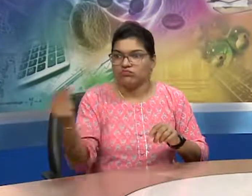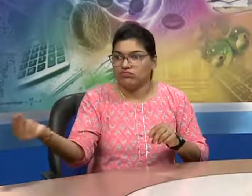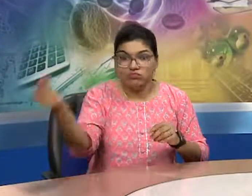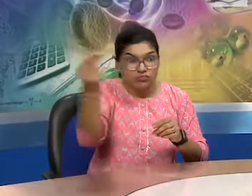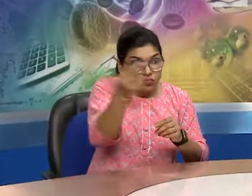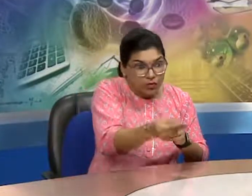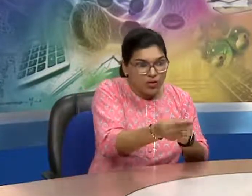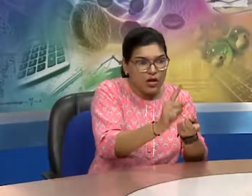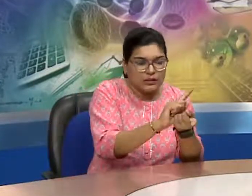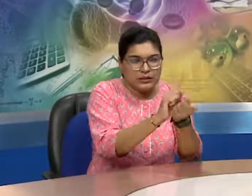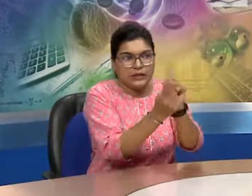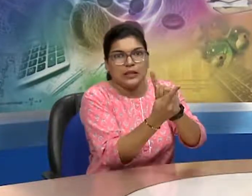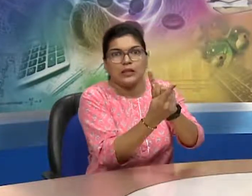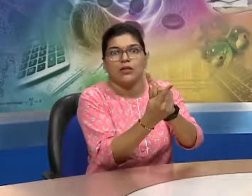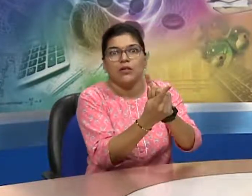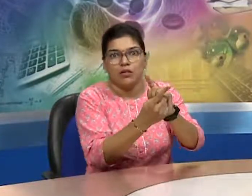it can be done in any